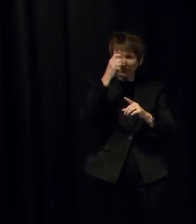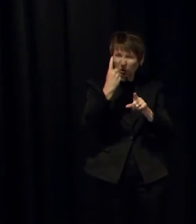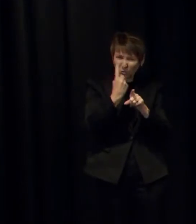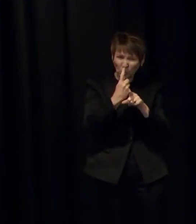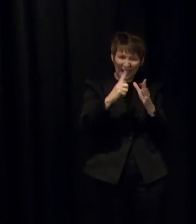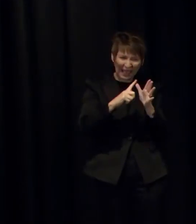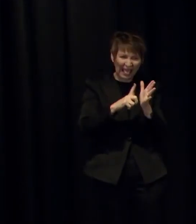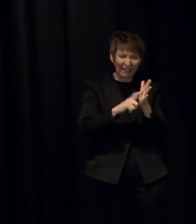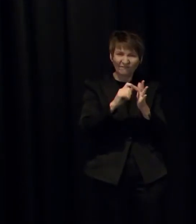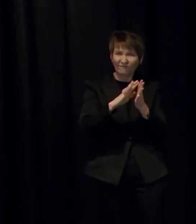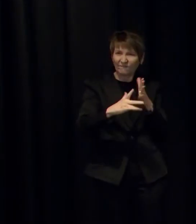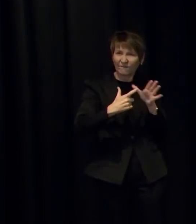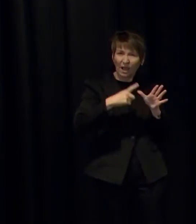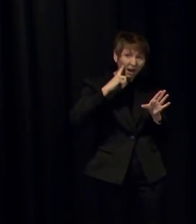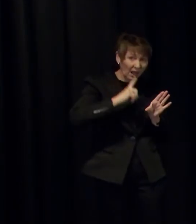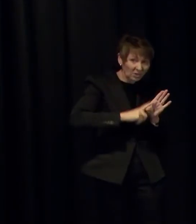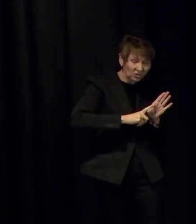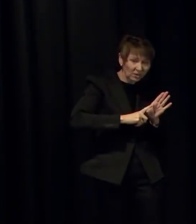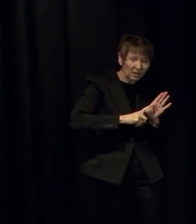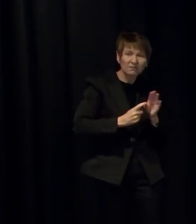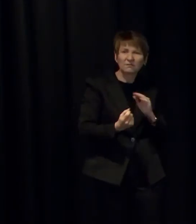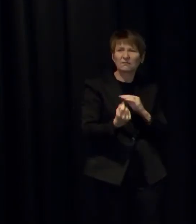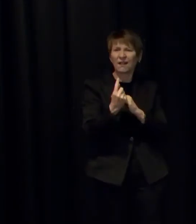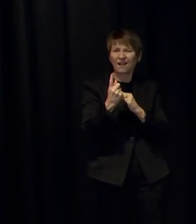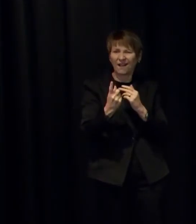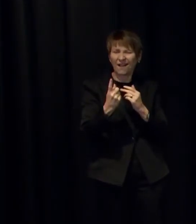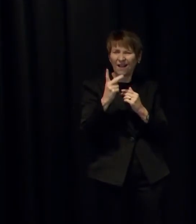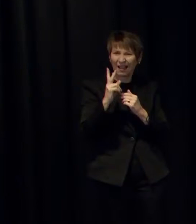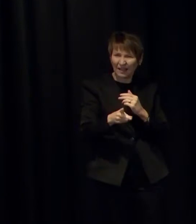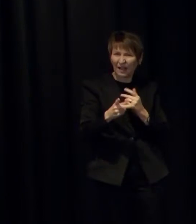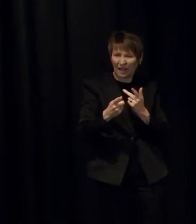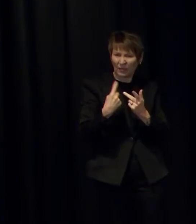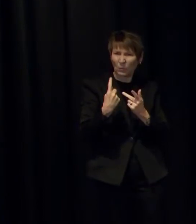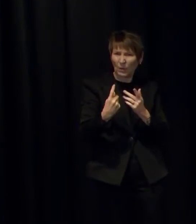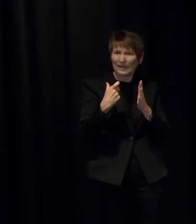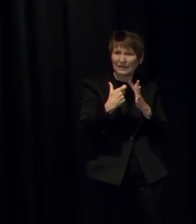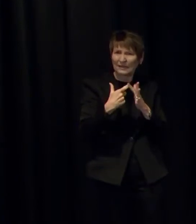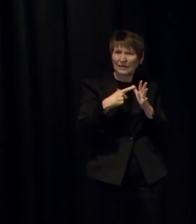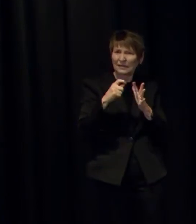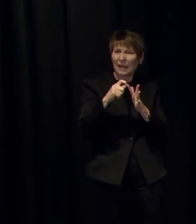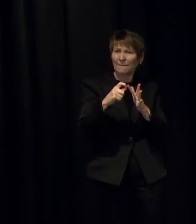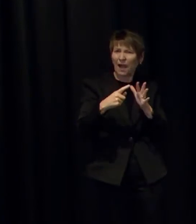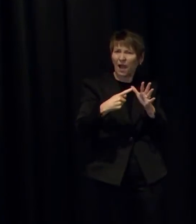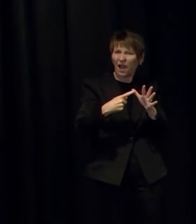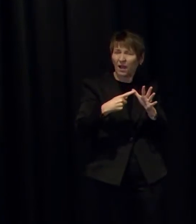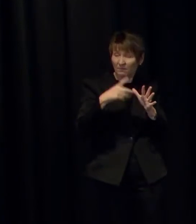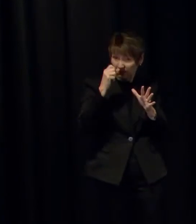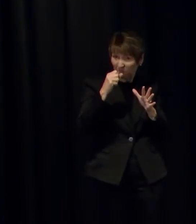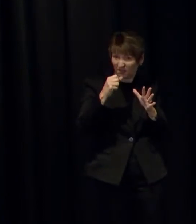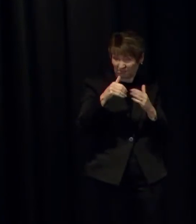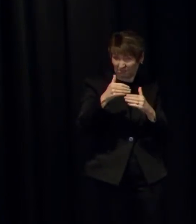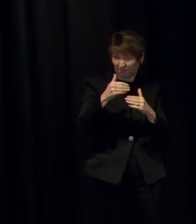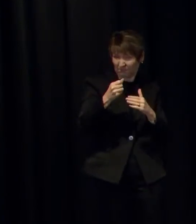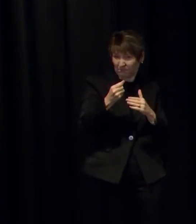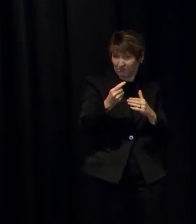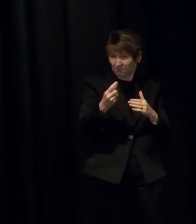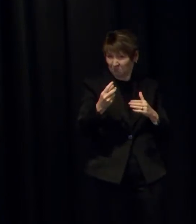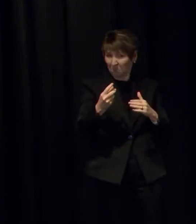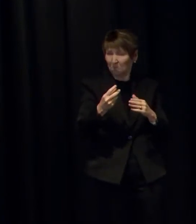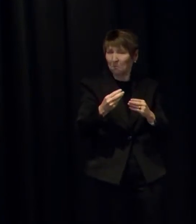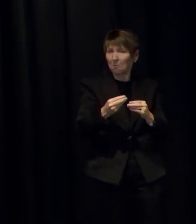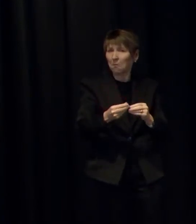and time again. Delta was not a variant where that was always had a prospect of success. That's